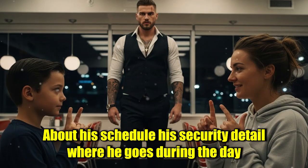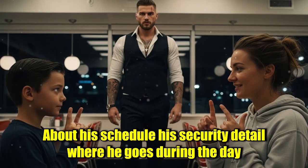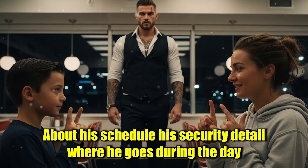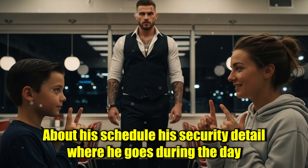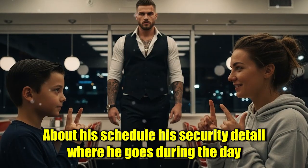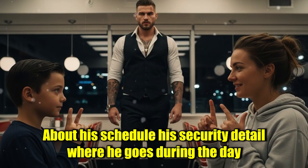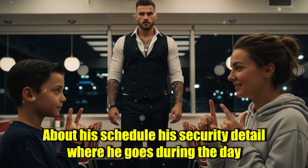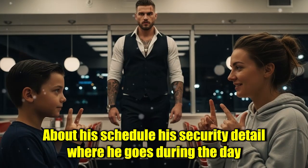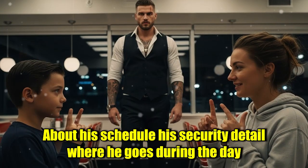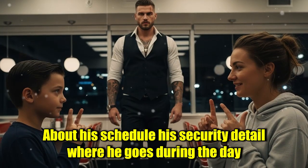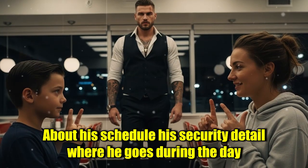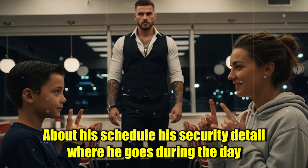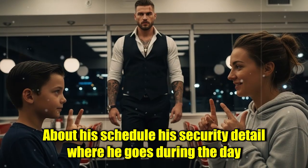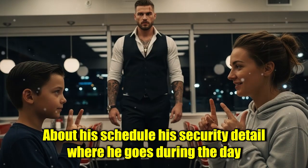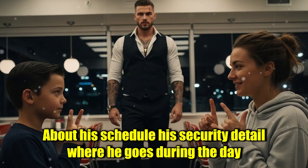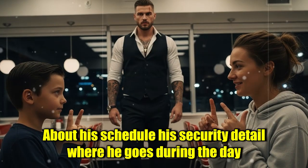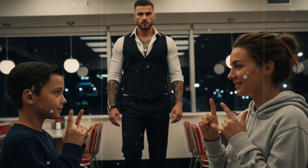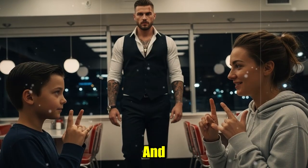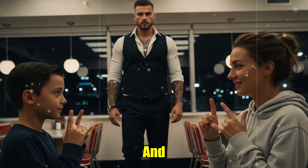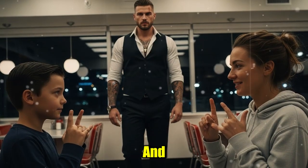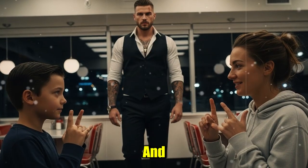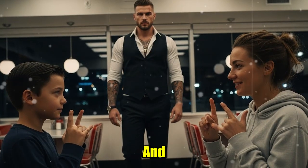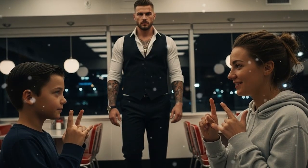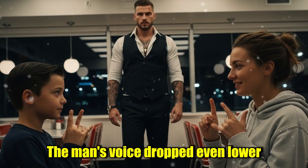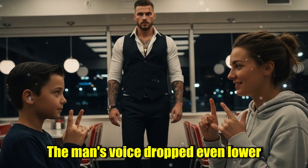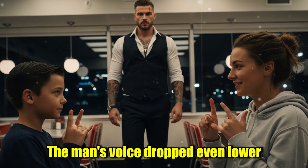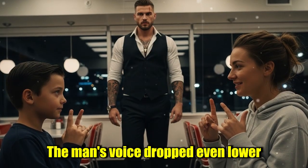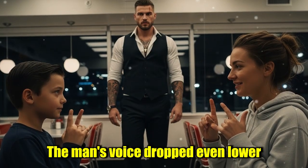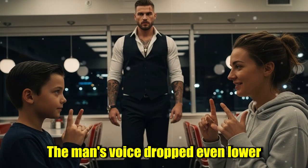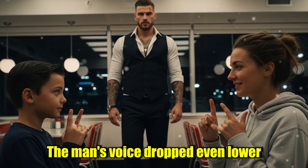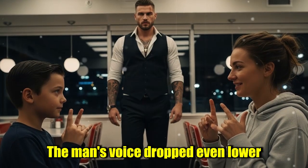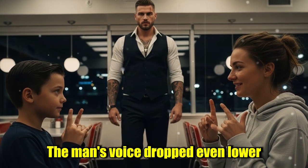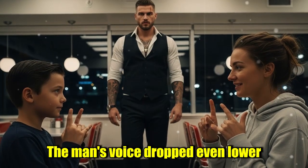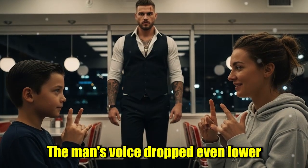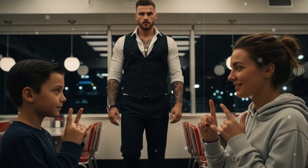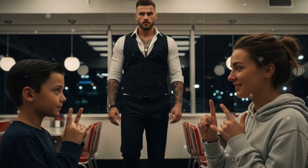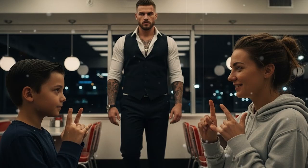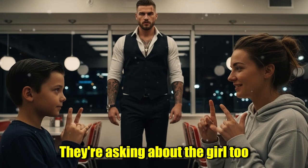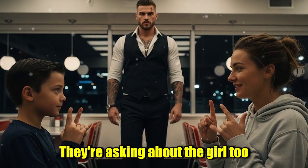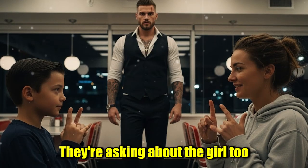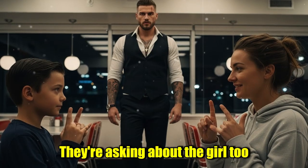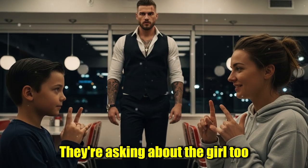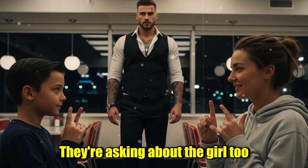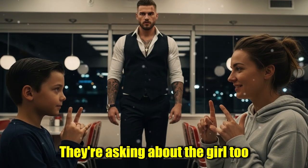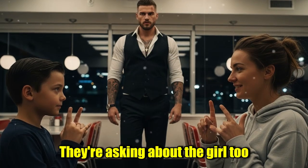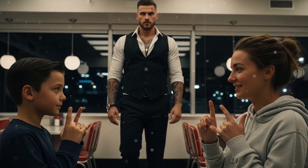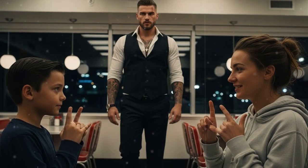his security detail, where he goes during the day." "And boss," the man's voice dropped even lower. "They're asking about the girl too. The